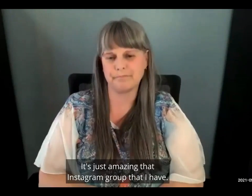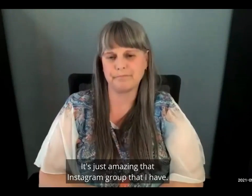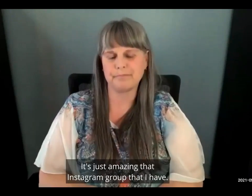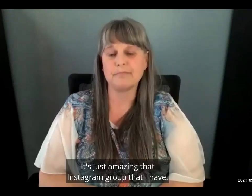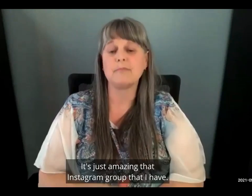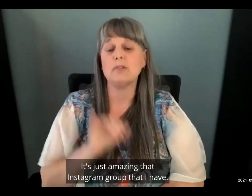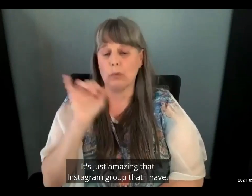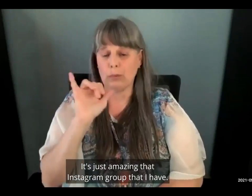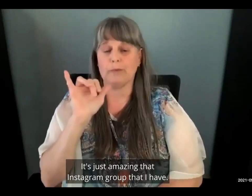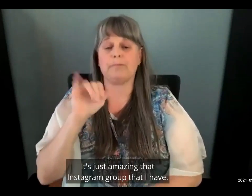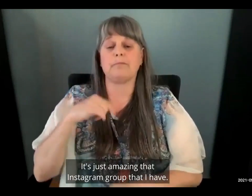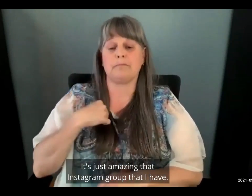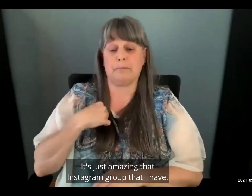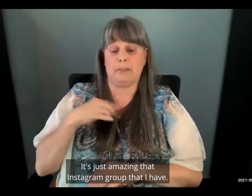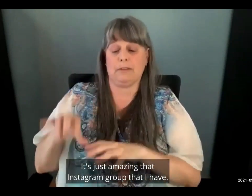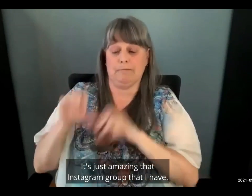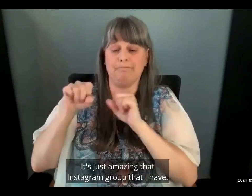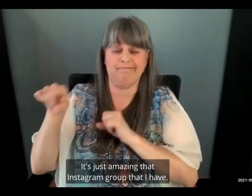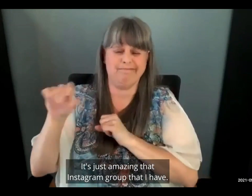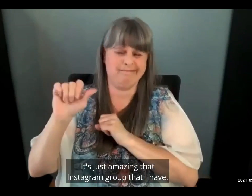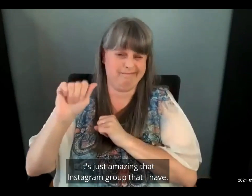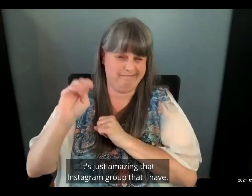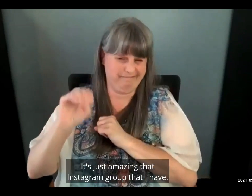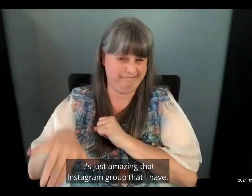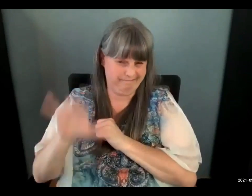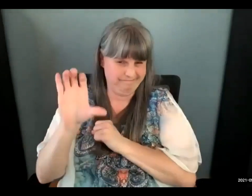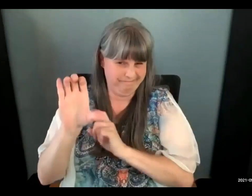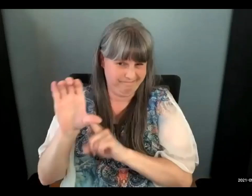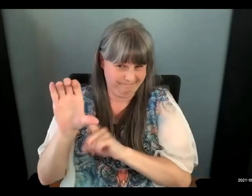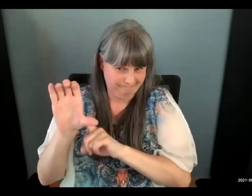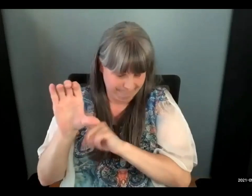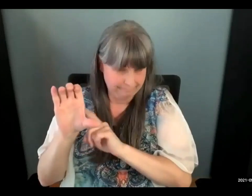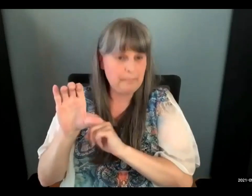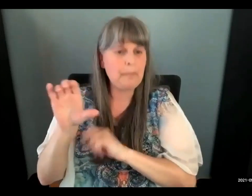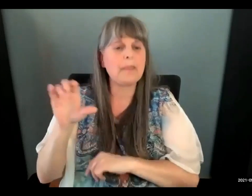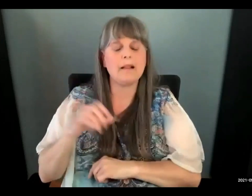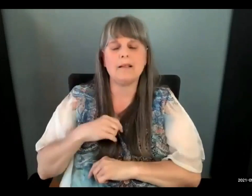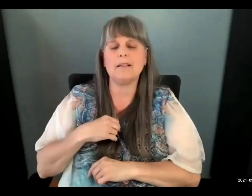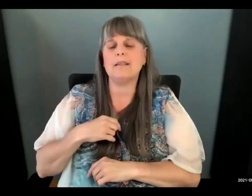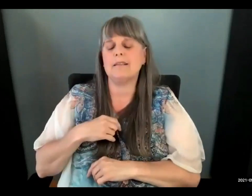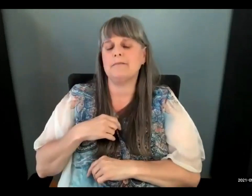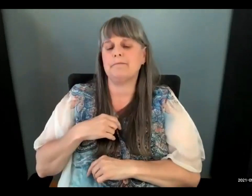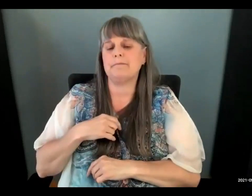It's just amazing that Instagram group that I have.